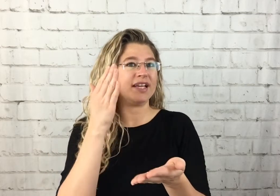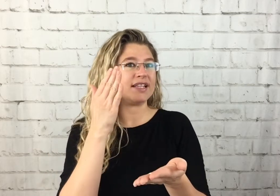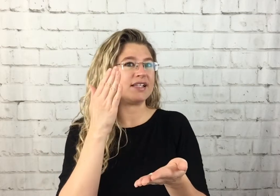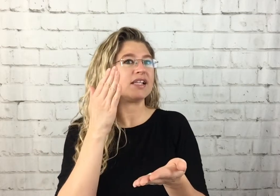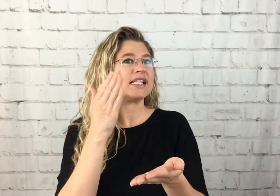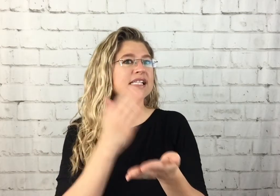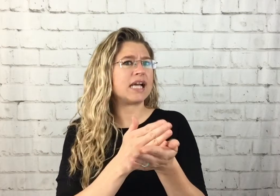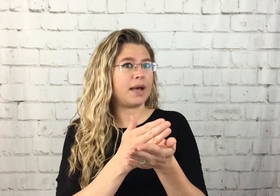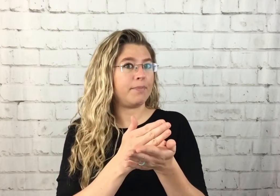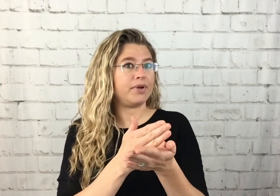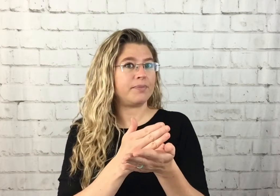this. Stop.